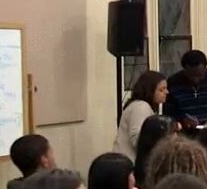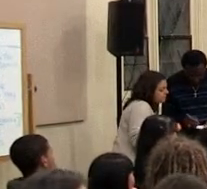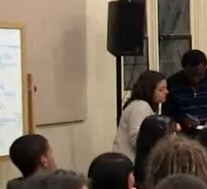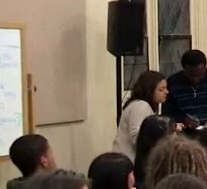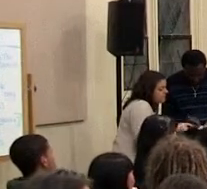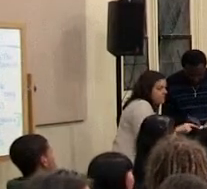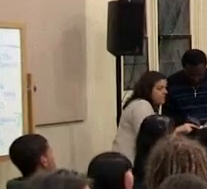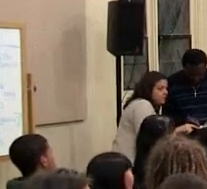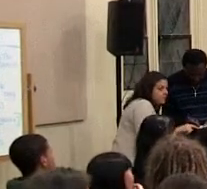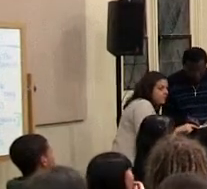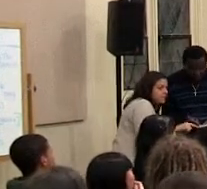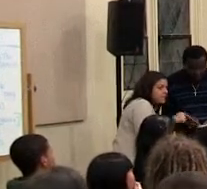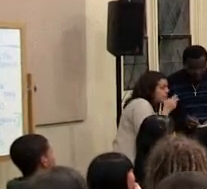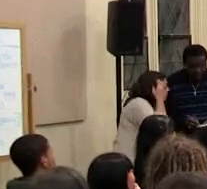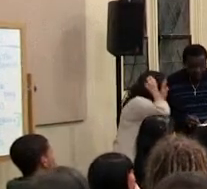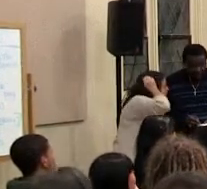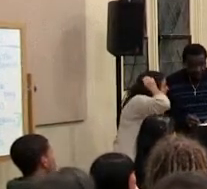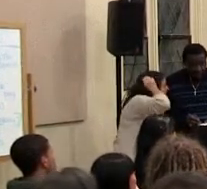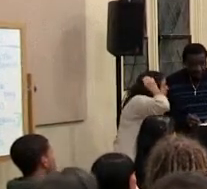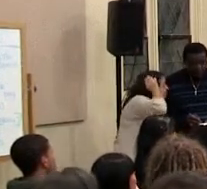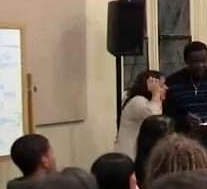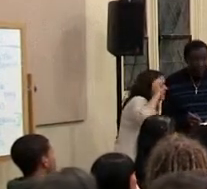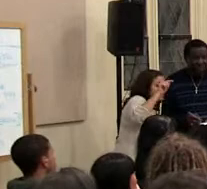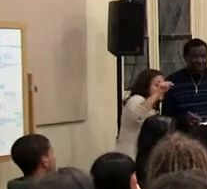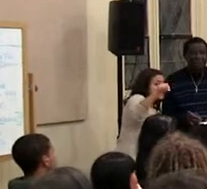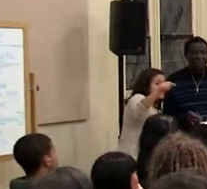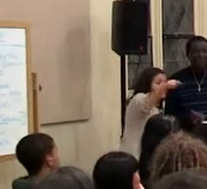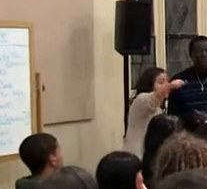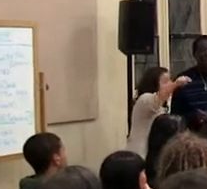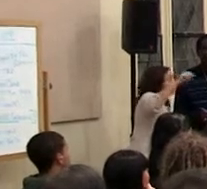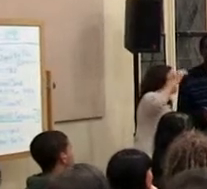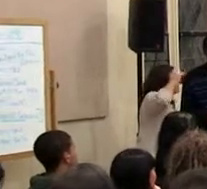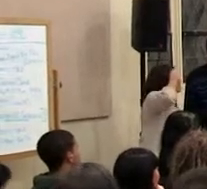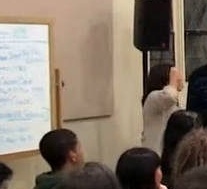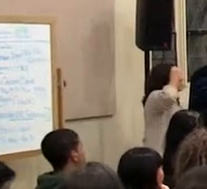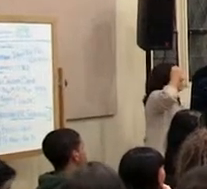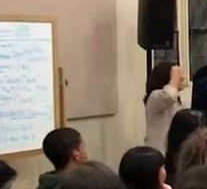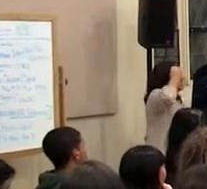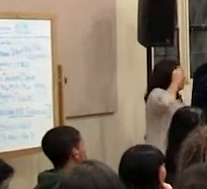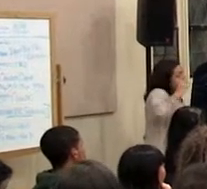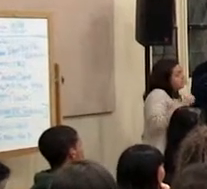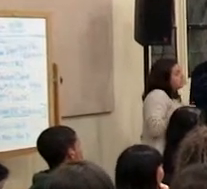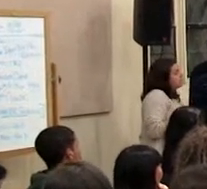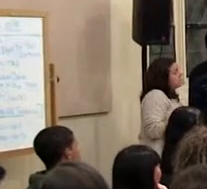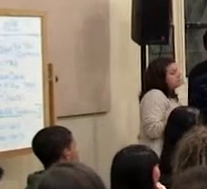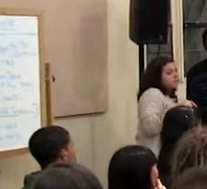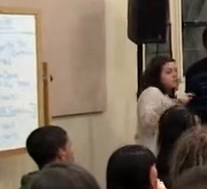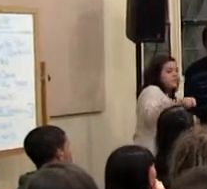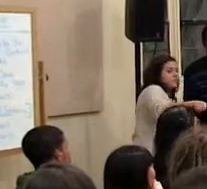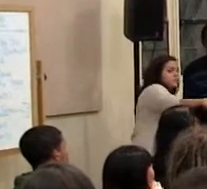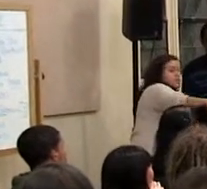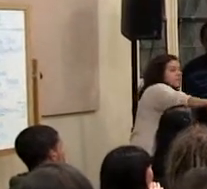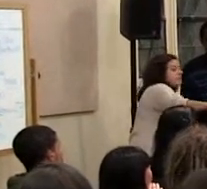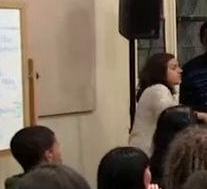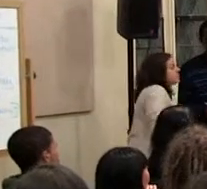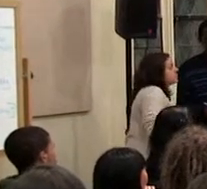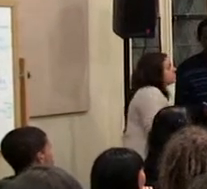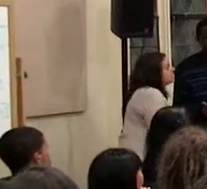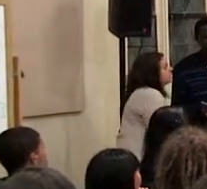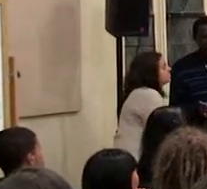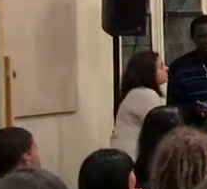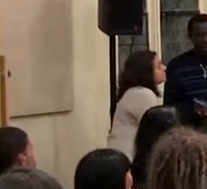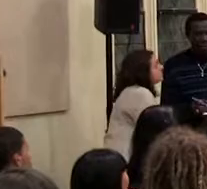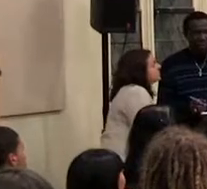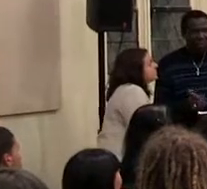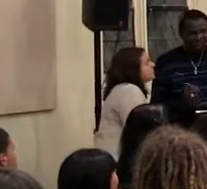intimate collaboration where we can write poems together, perhaps, and not just recite separately, but together. We'll see what